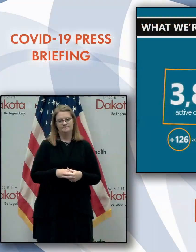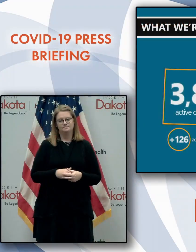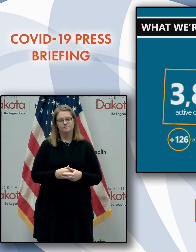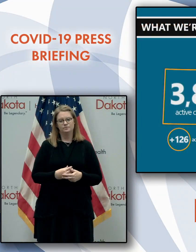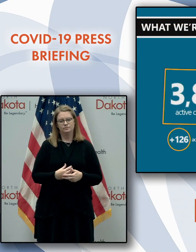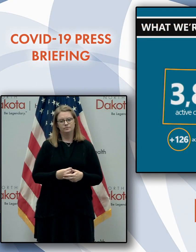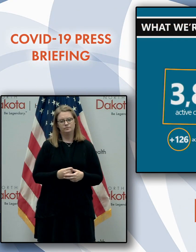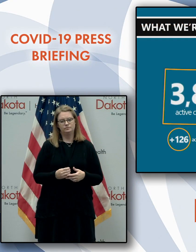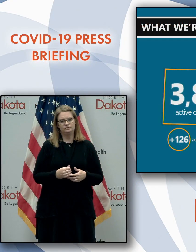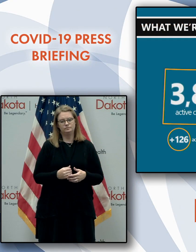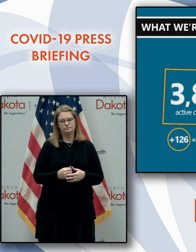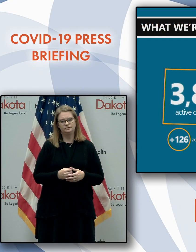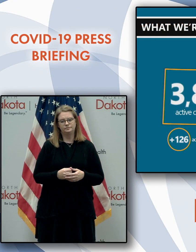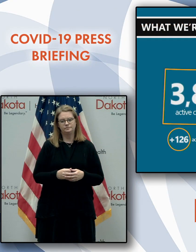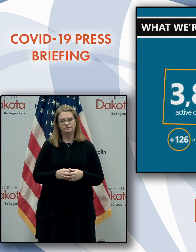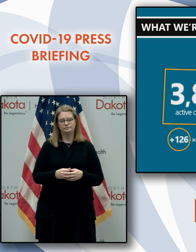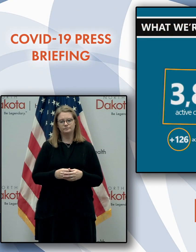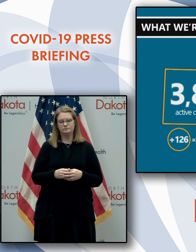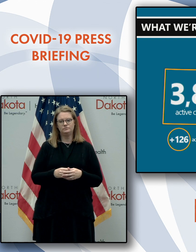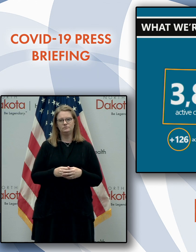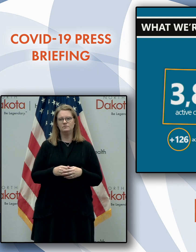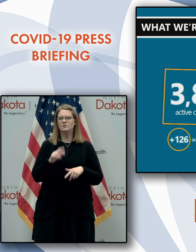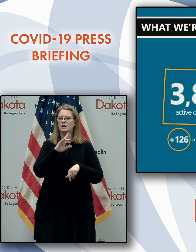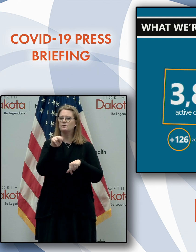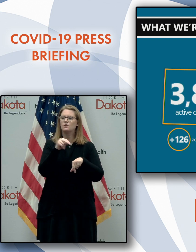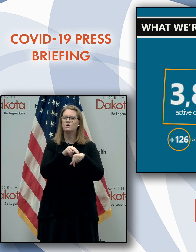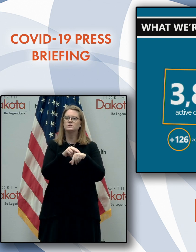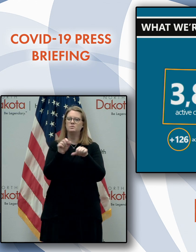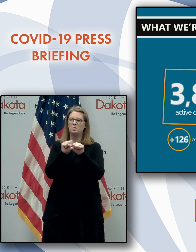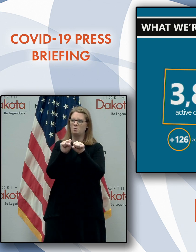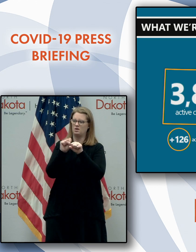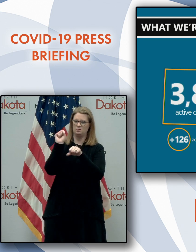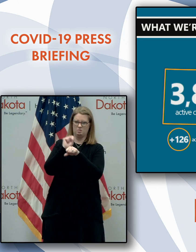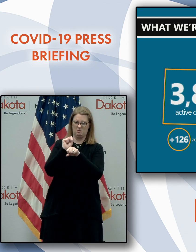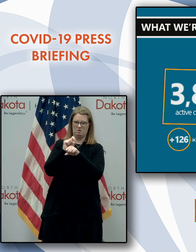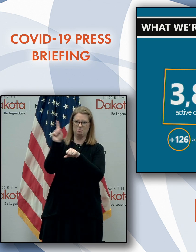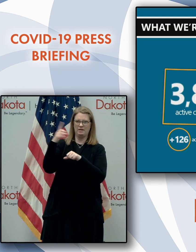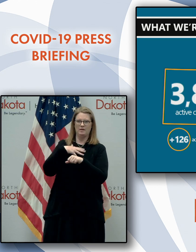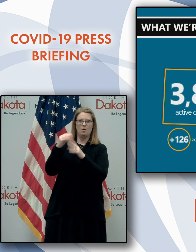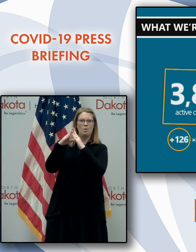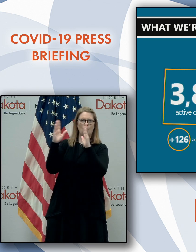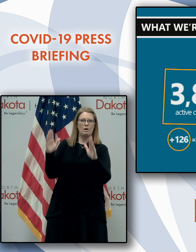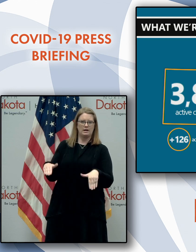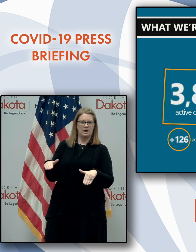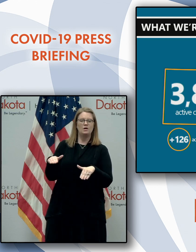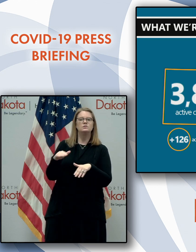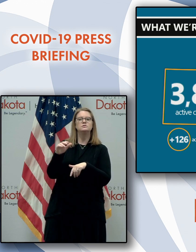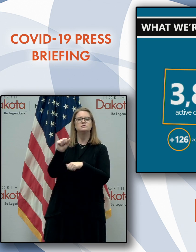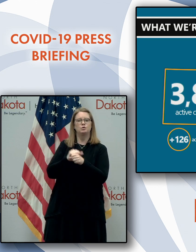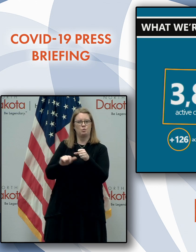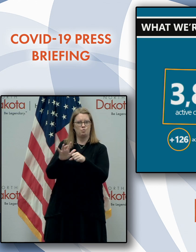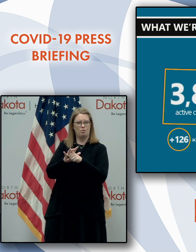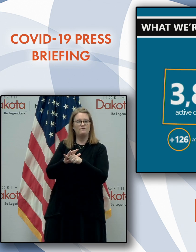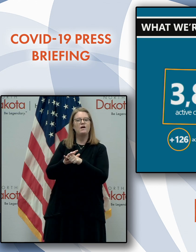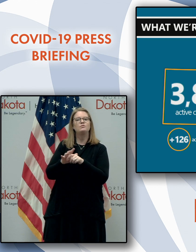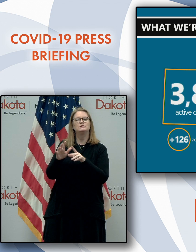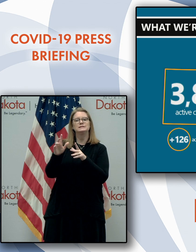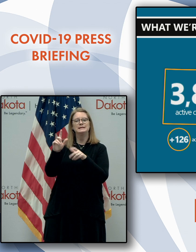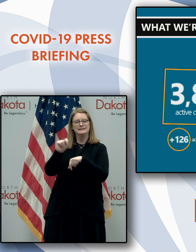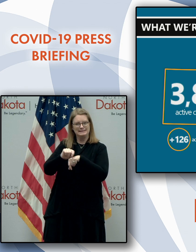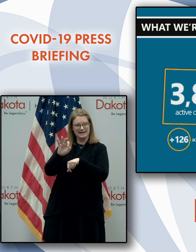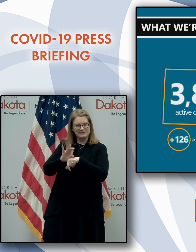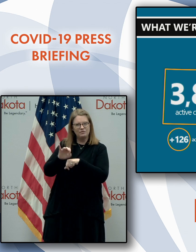We of course, work closely with the White House Coronavirus Task Force, which is led by Vice President Pence, which has from the